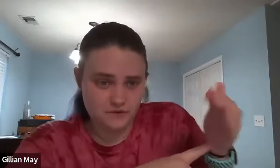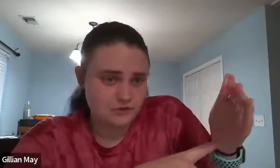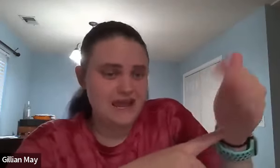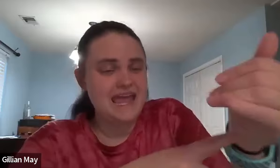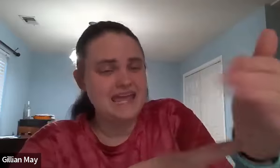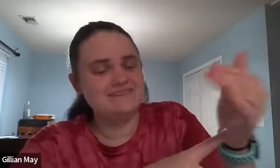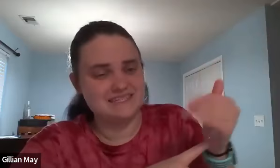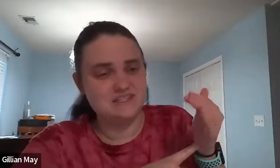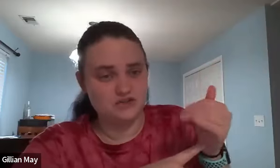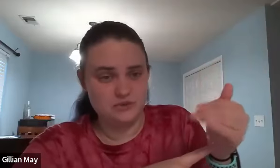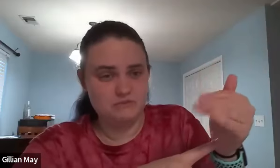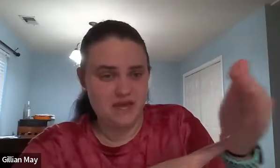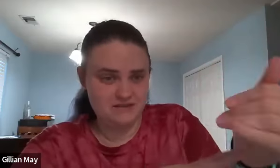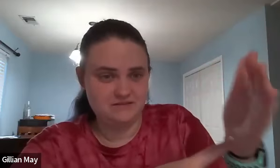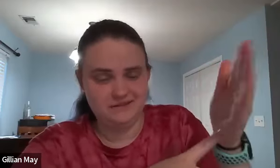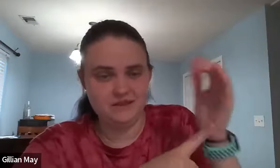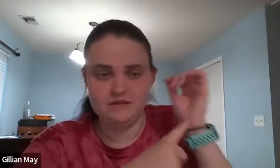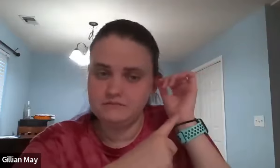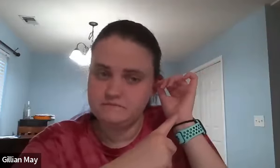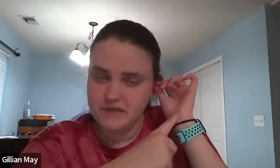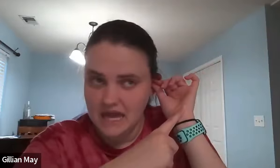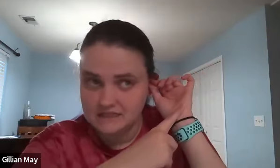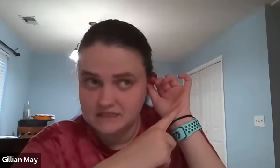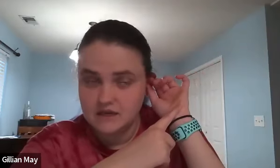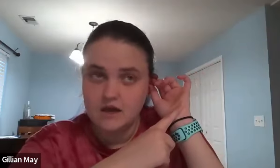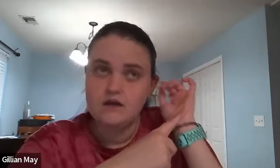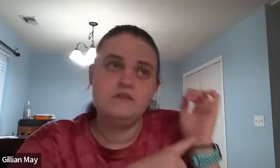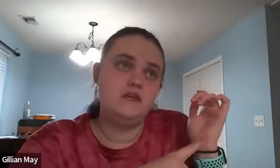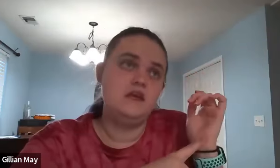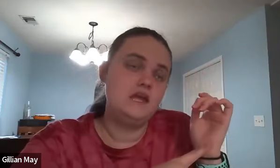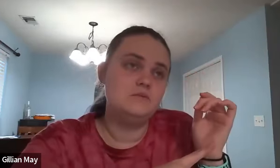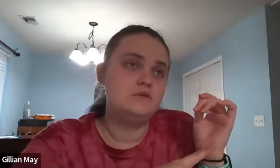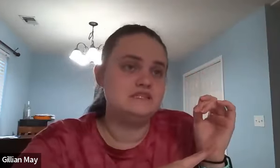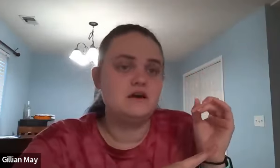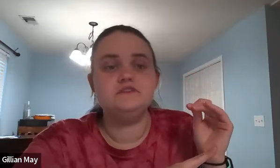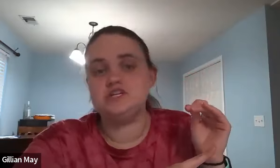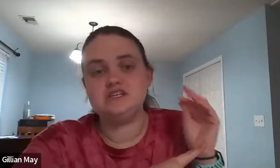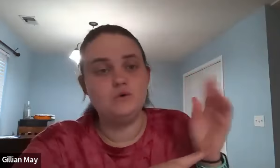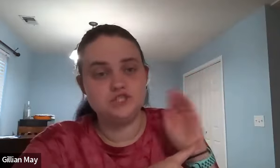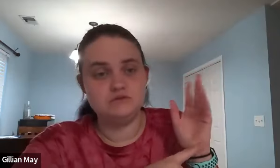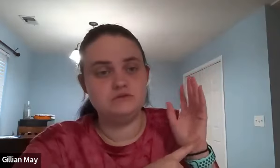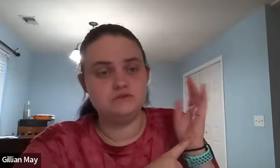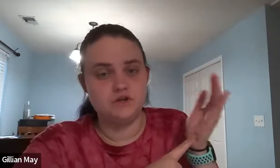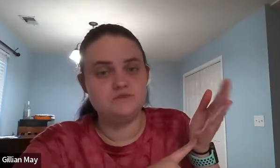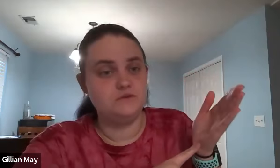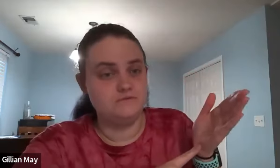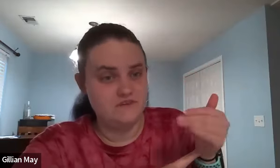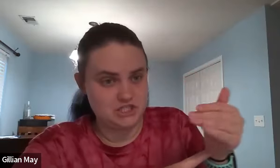food. And this is also the pet, like the pet, the animal itself, just the whole general terms for